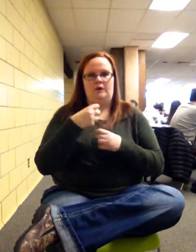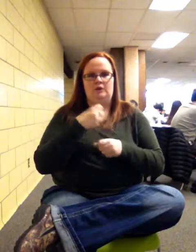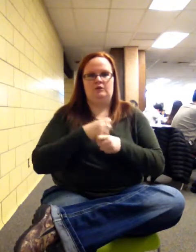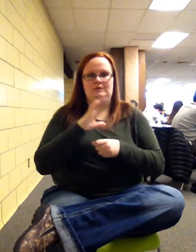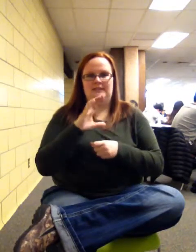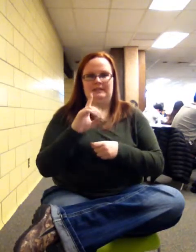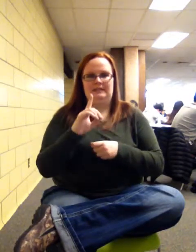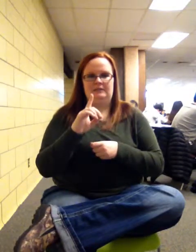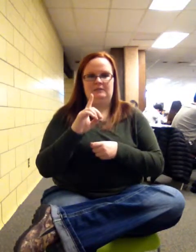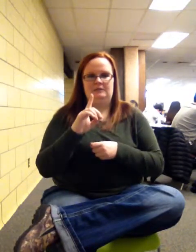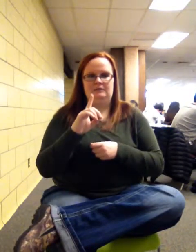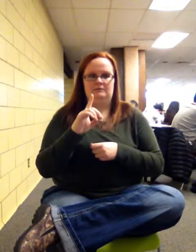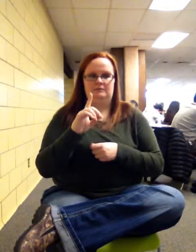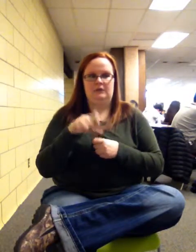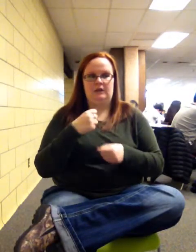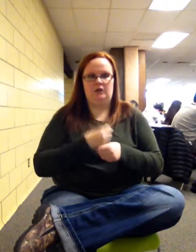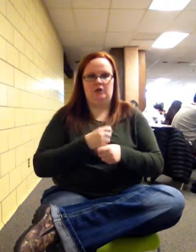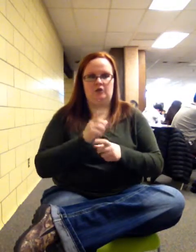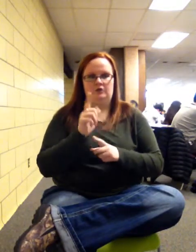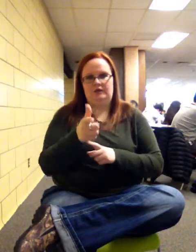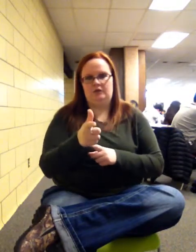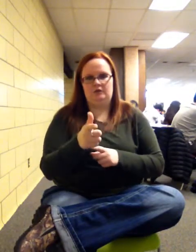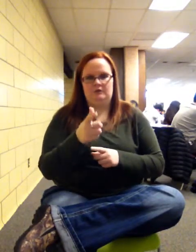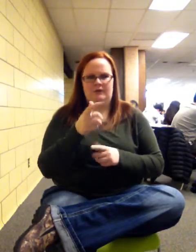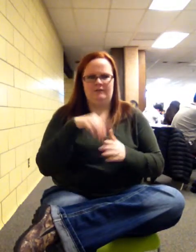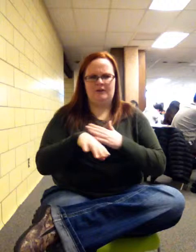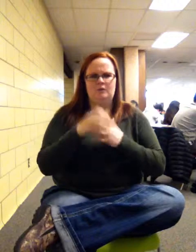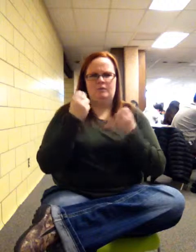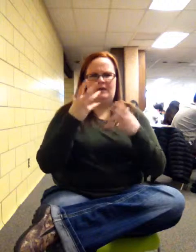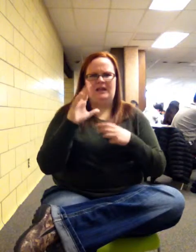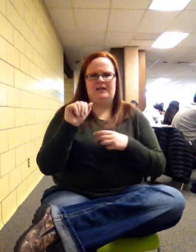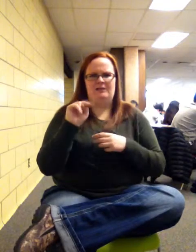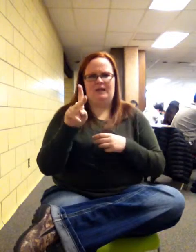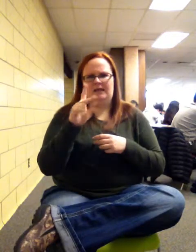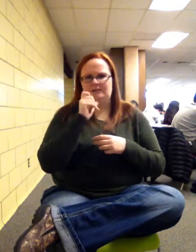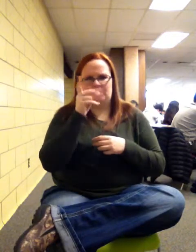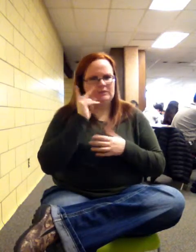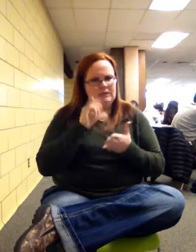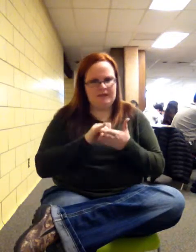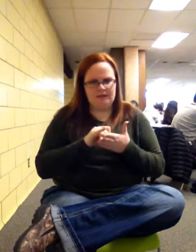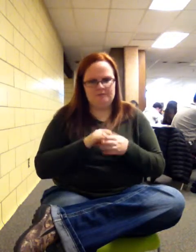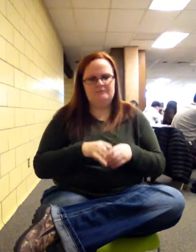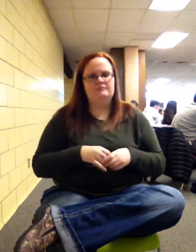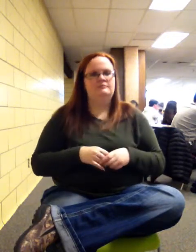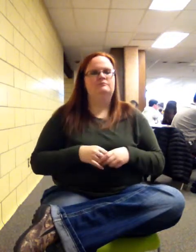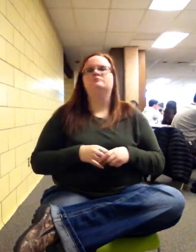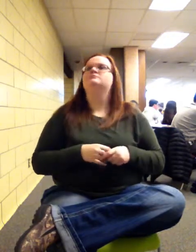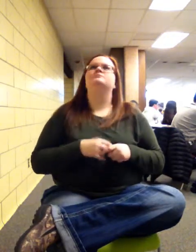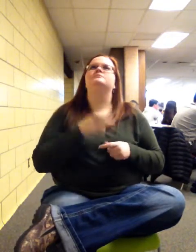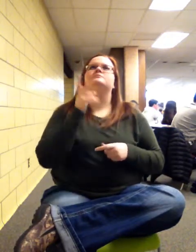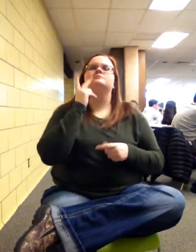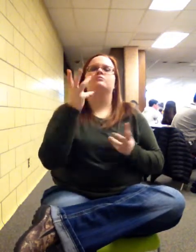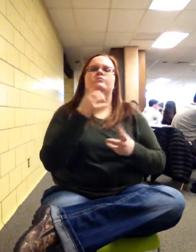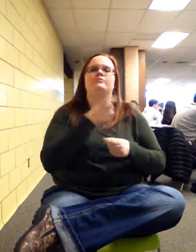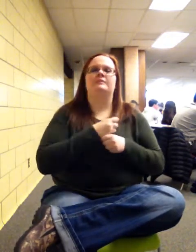into a lot of banks and I've never seen that. Okay, what I see is what I would get if I invest for